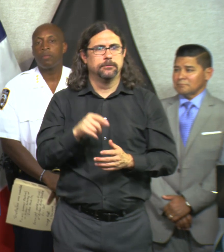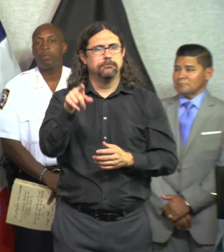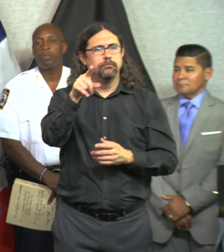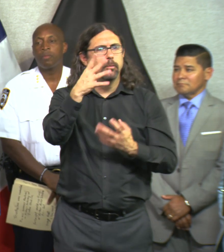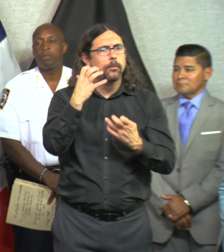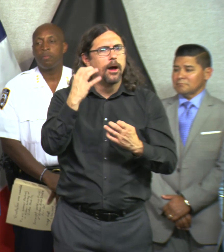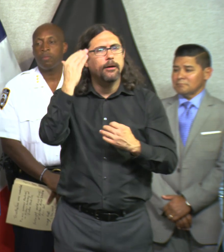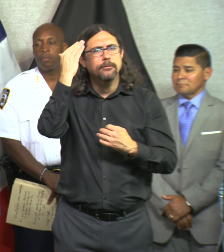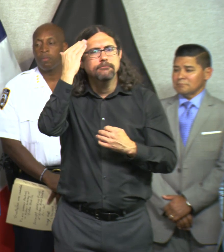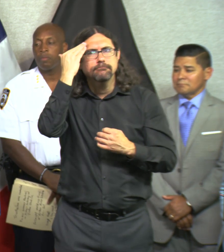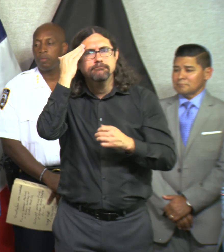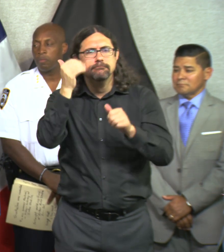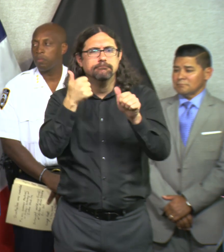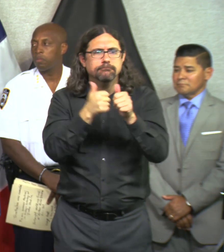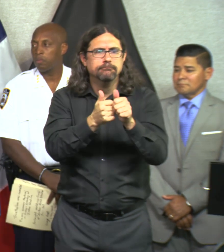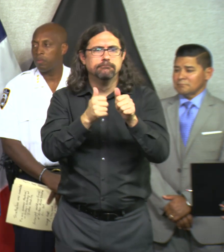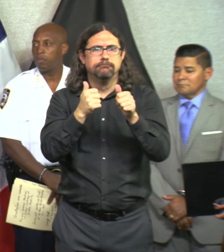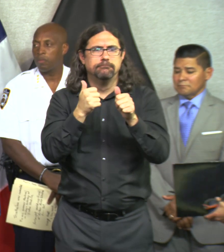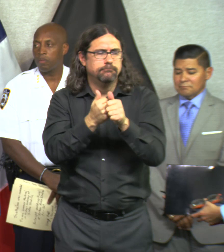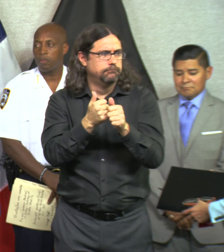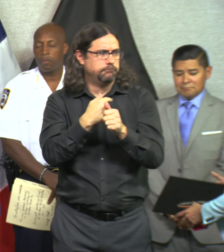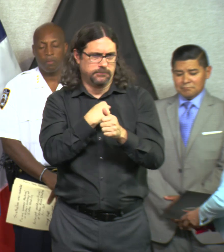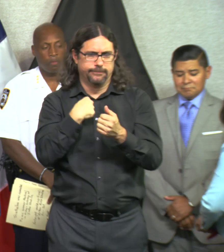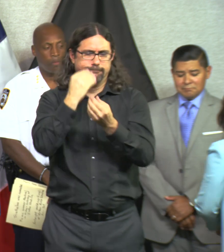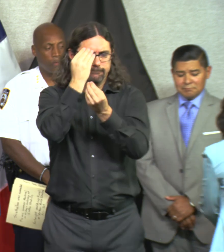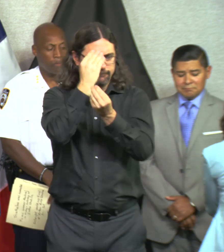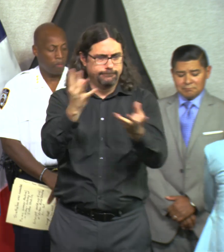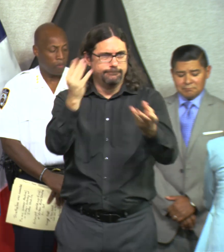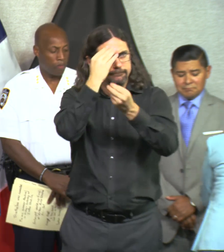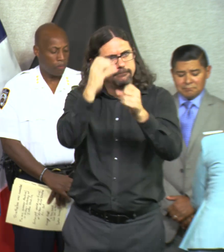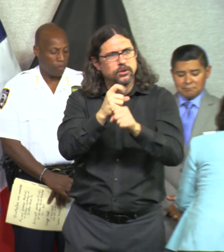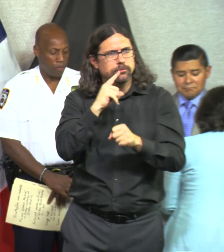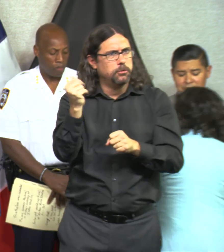receive them. Thank you. Thank you. Dr. Barbeau.